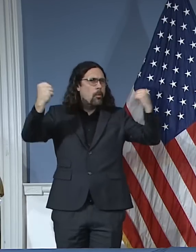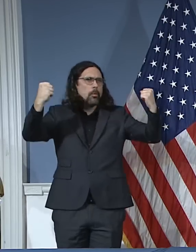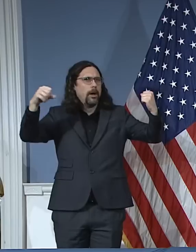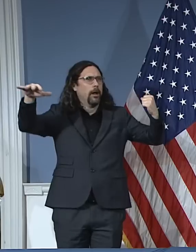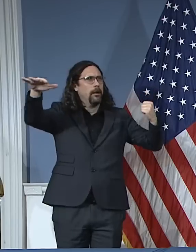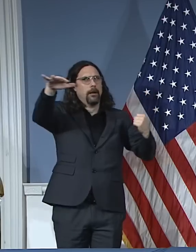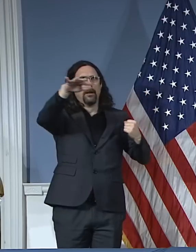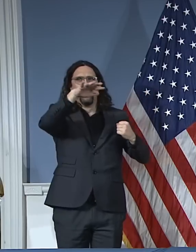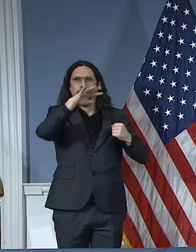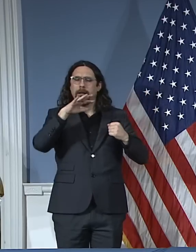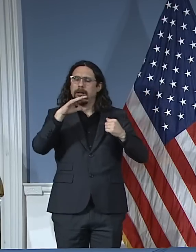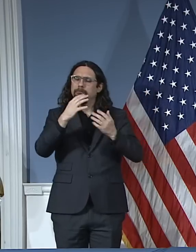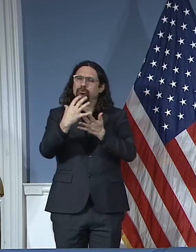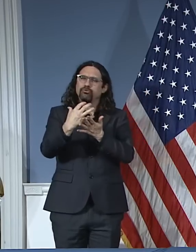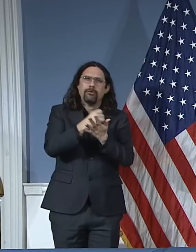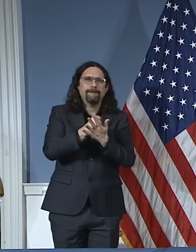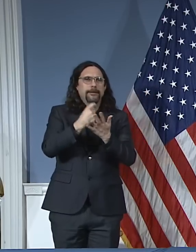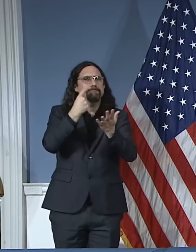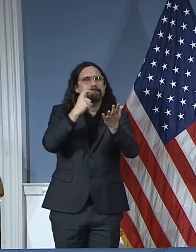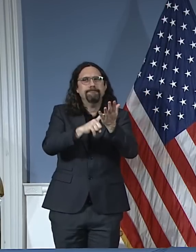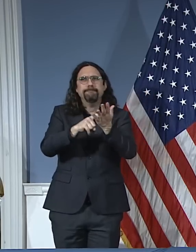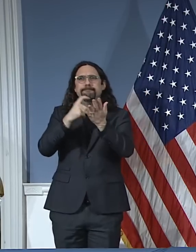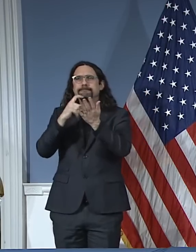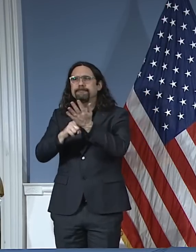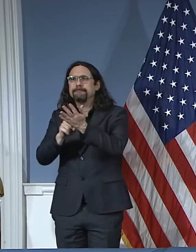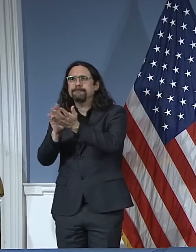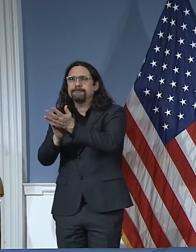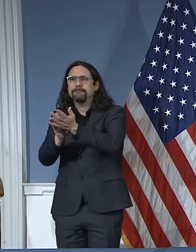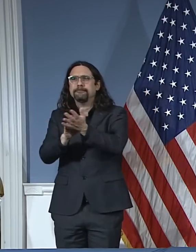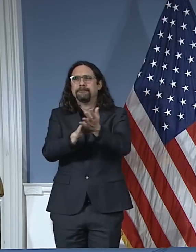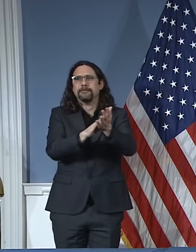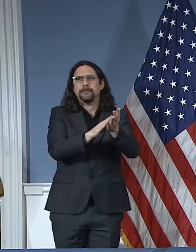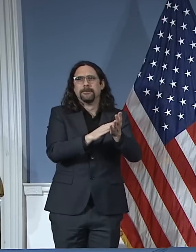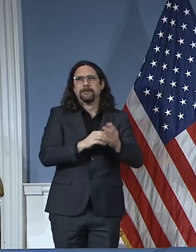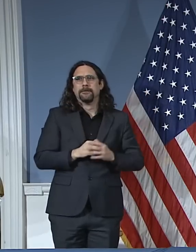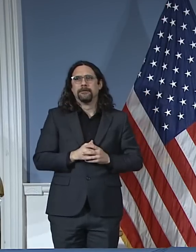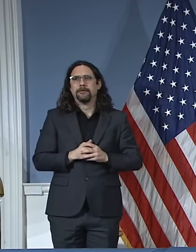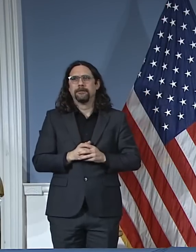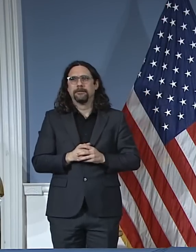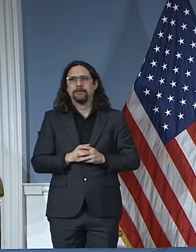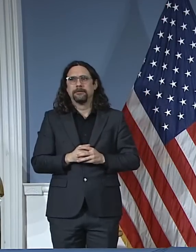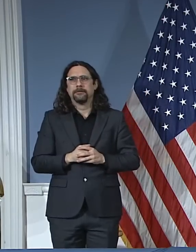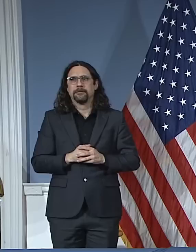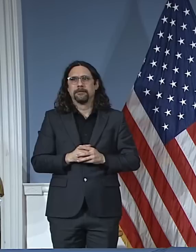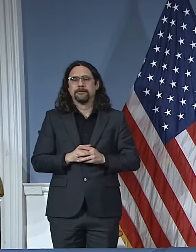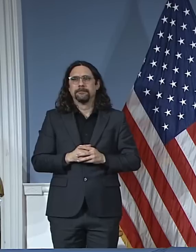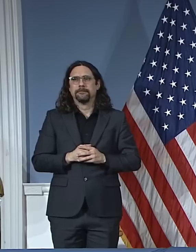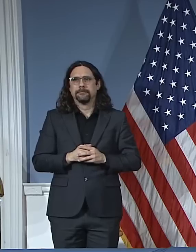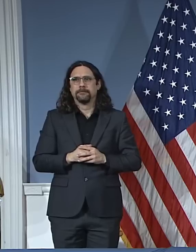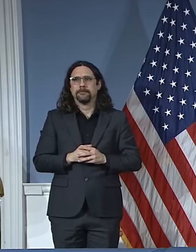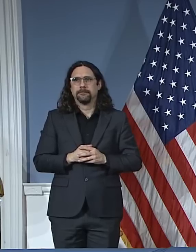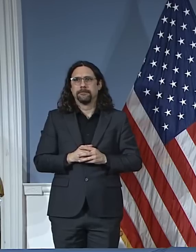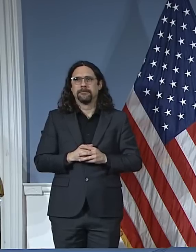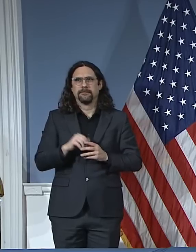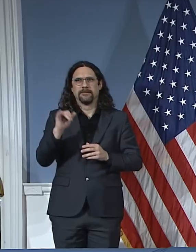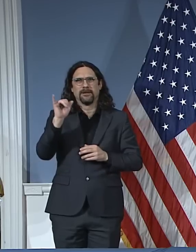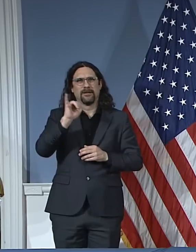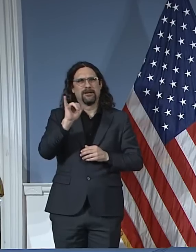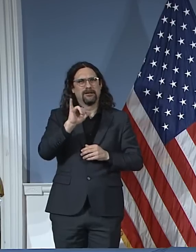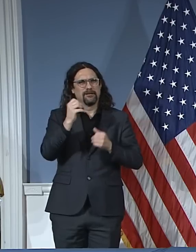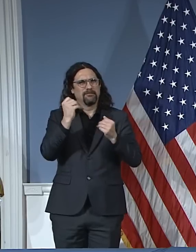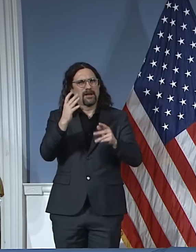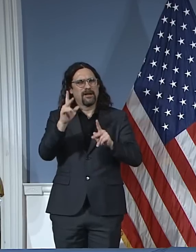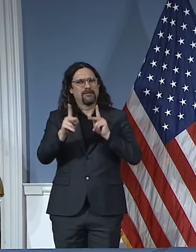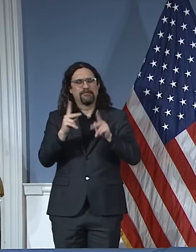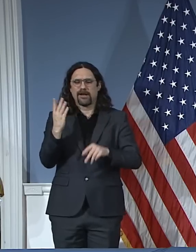of life, you don't stop to think about the man or woman who works in the grocery store or the pharmacy,